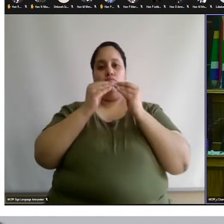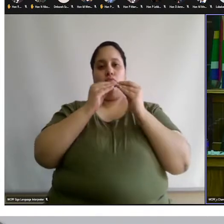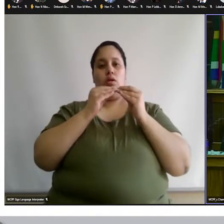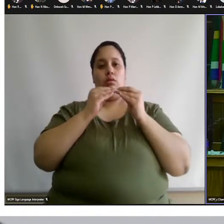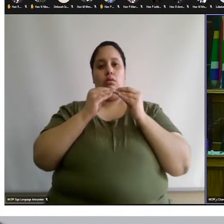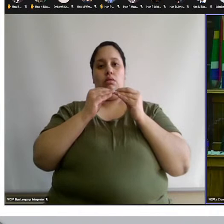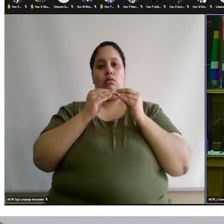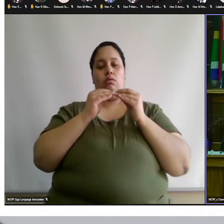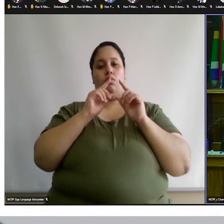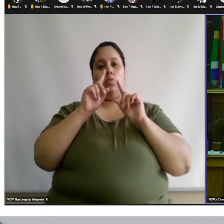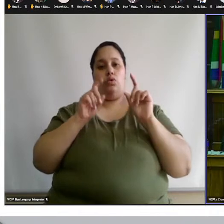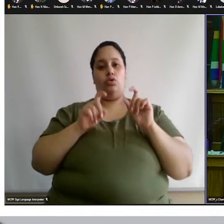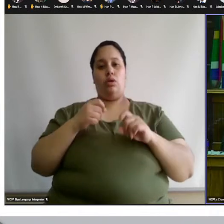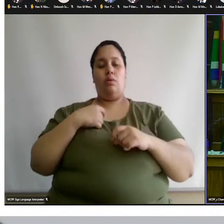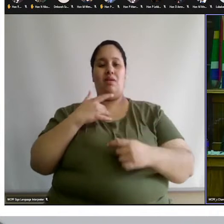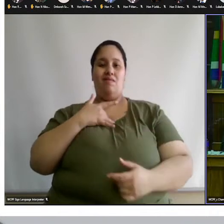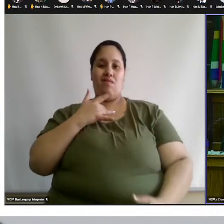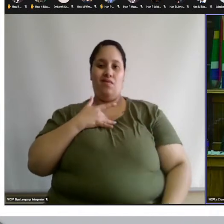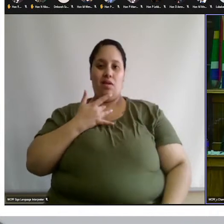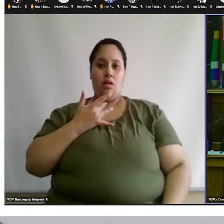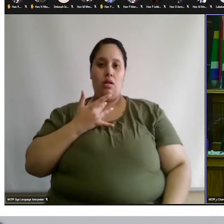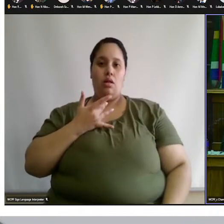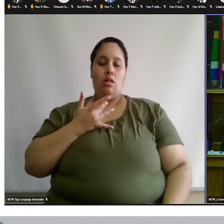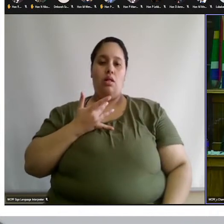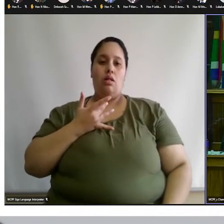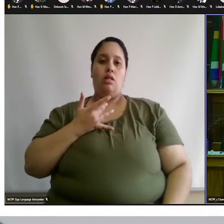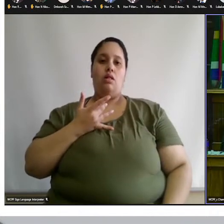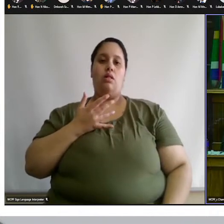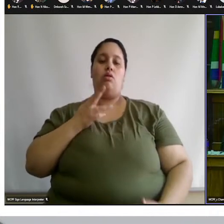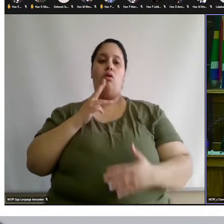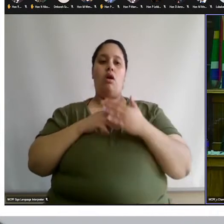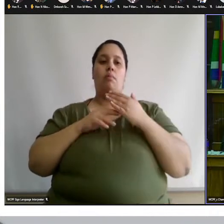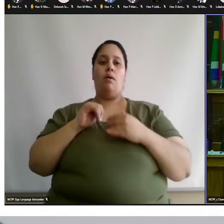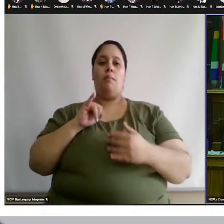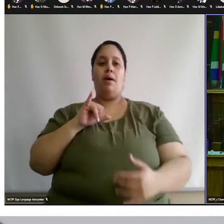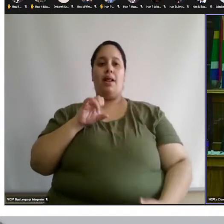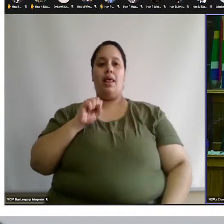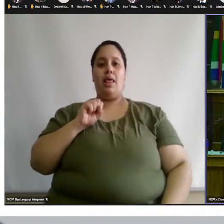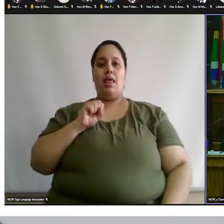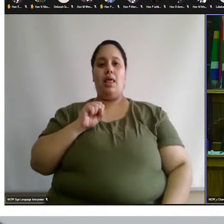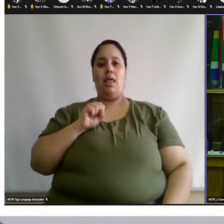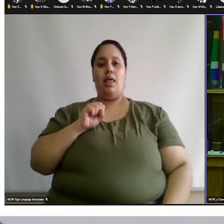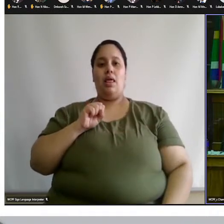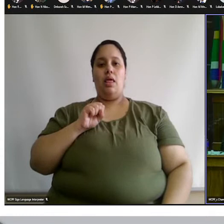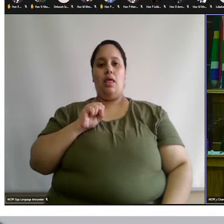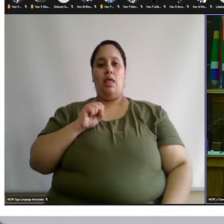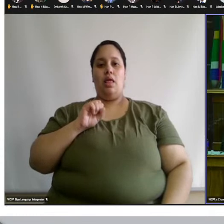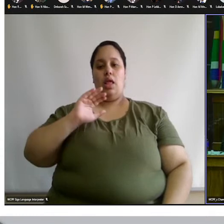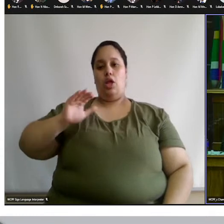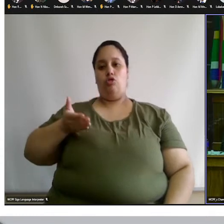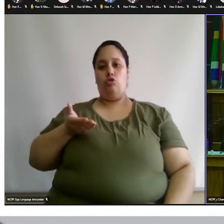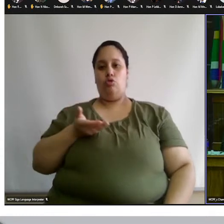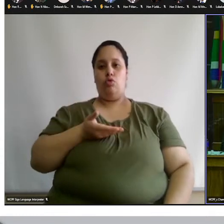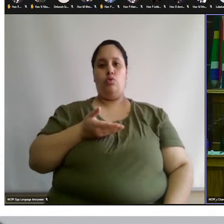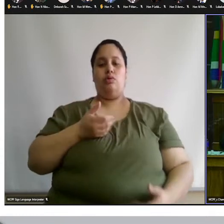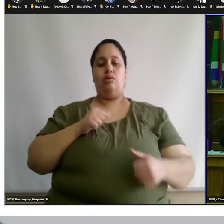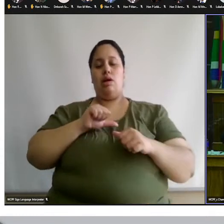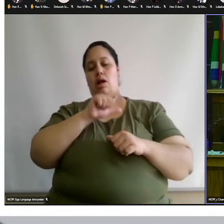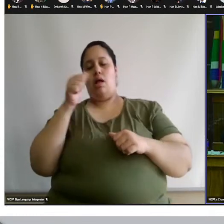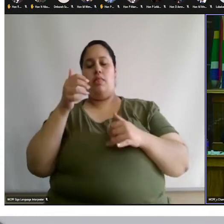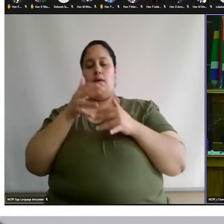question. I thought the Honourable Murray was now introducing other matters